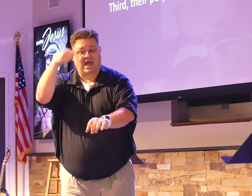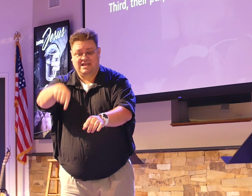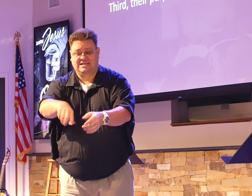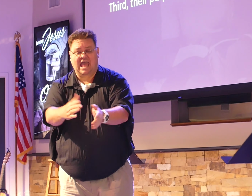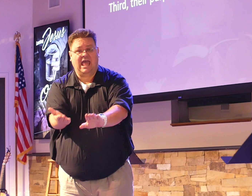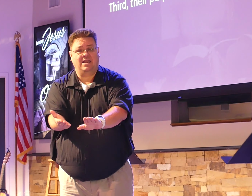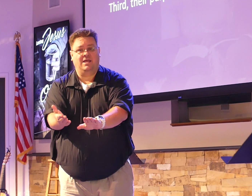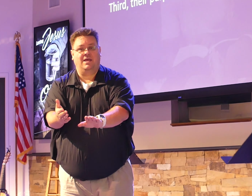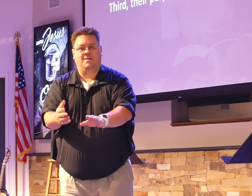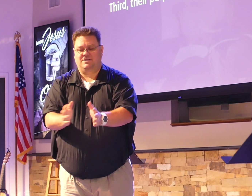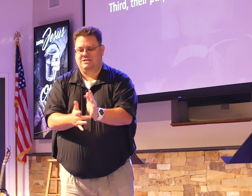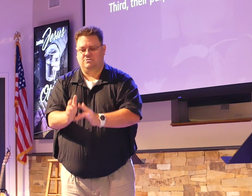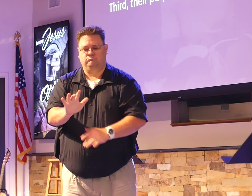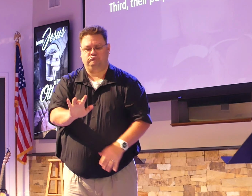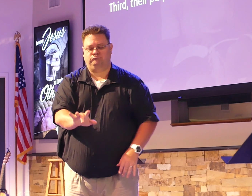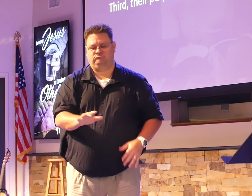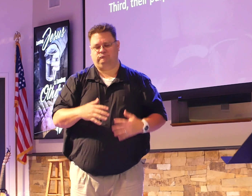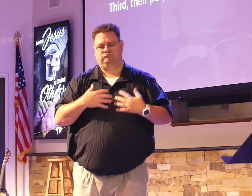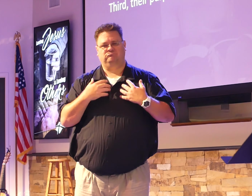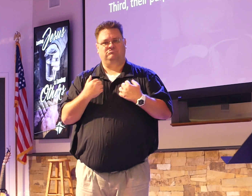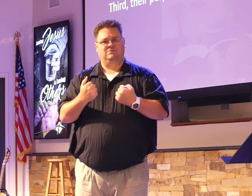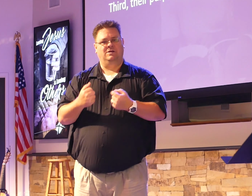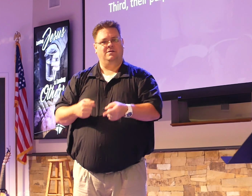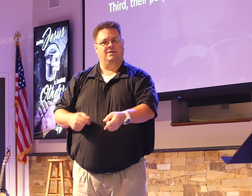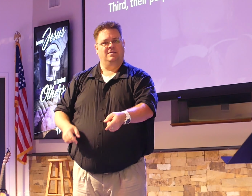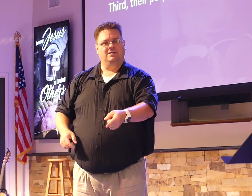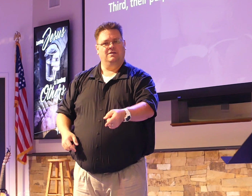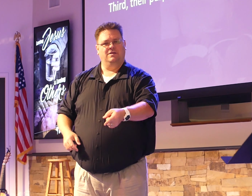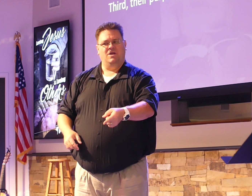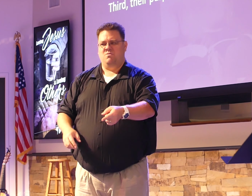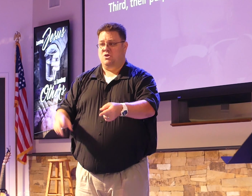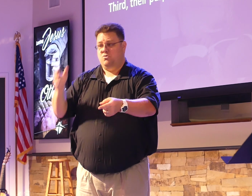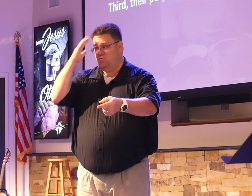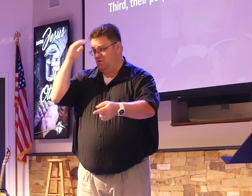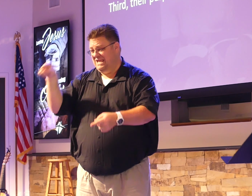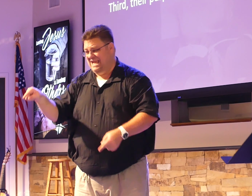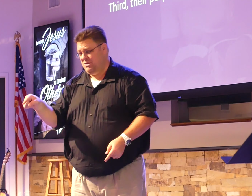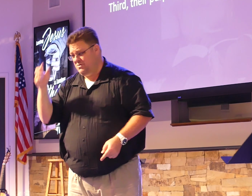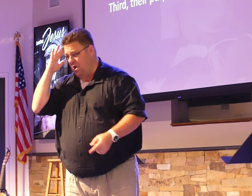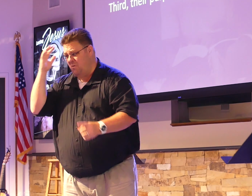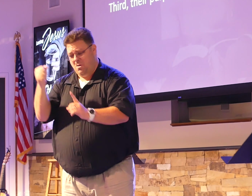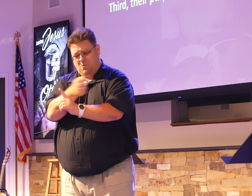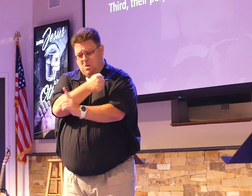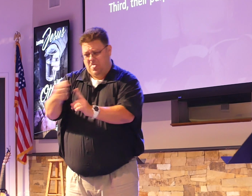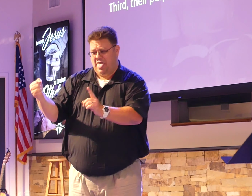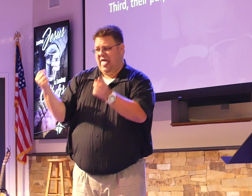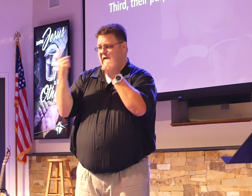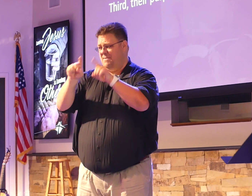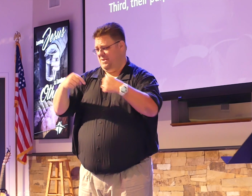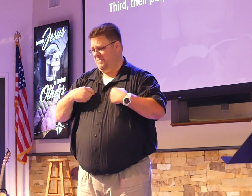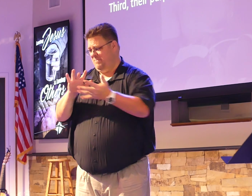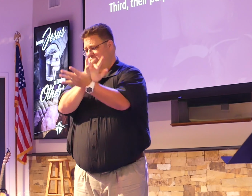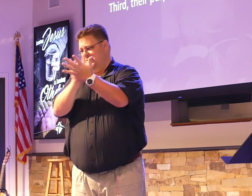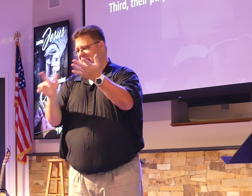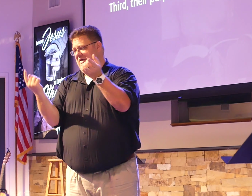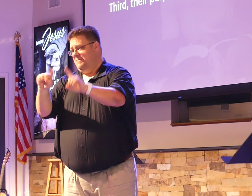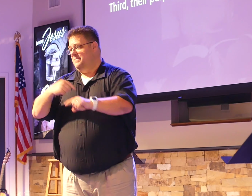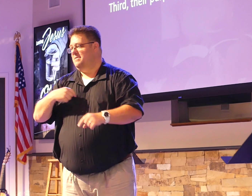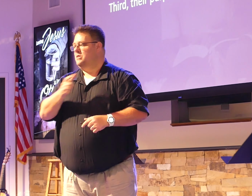and pain I went through? Look at that. What persecutions I endured, but out of them all the Lord delivered me. And guess what? Paul knew that